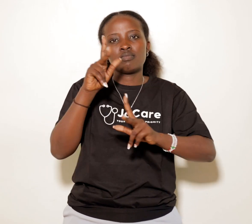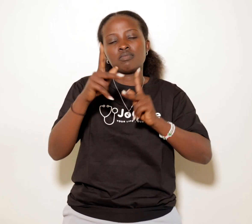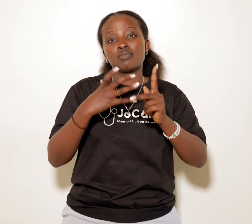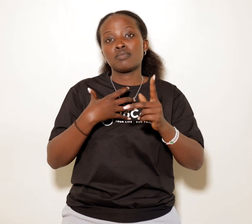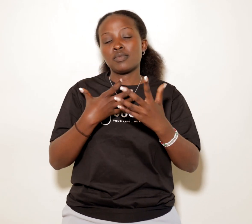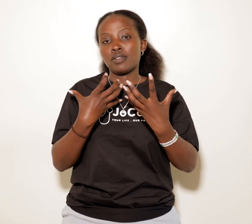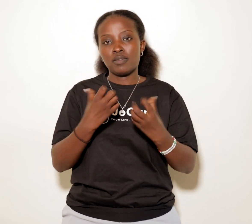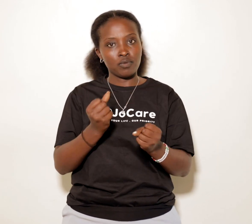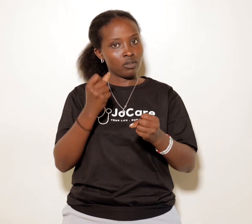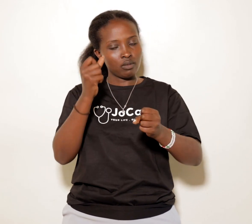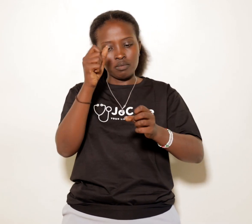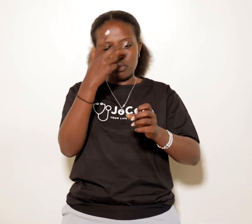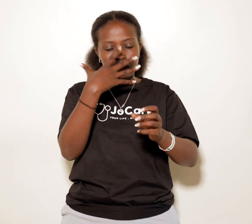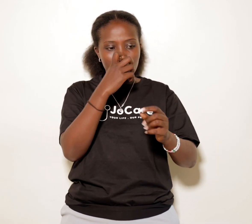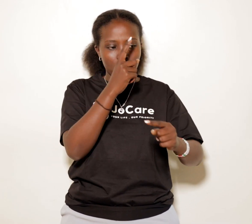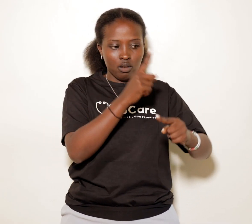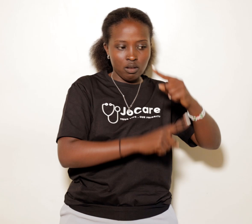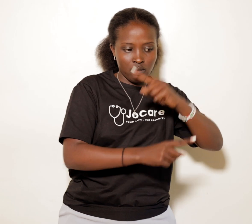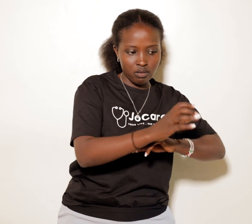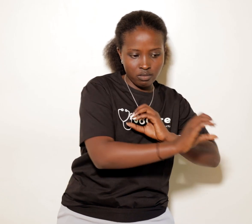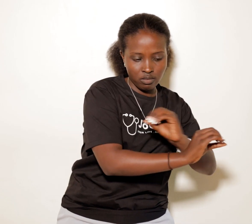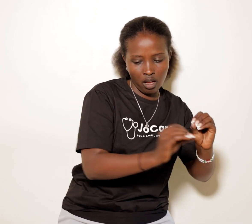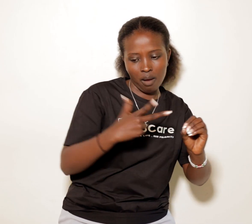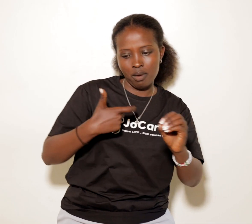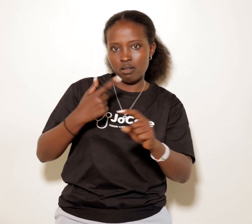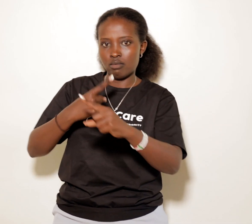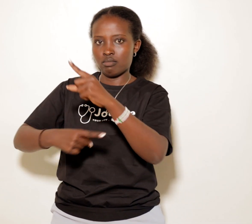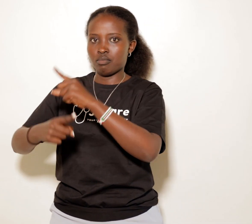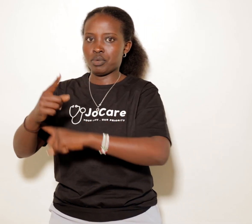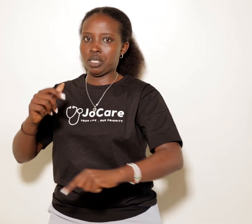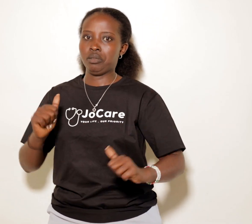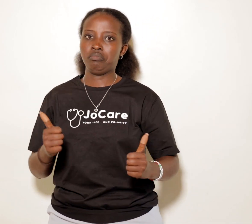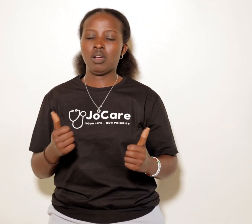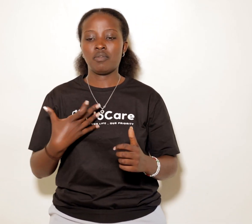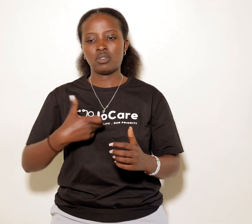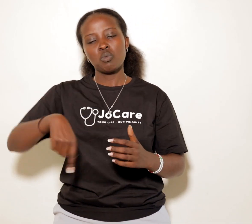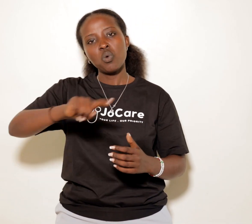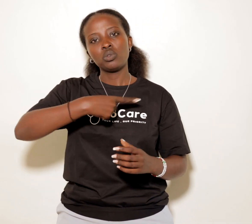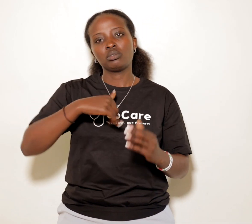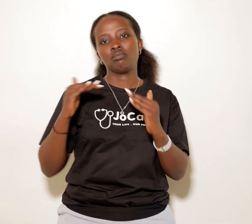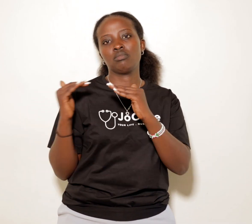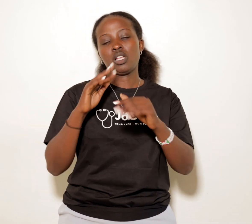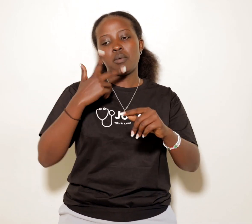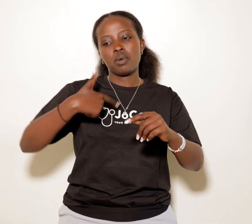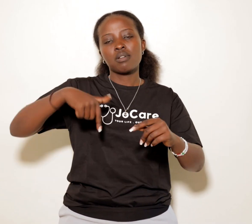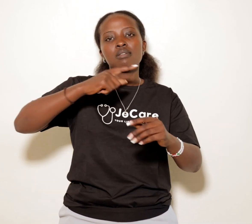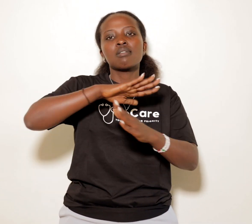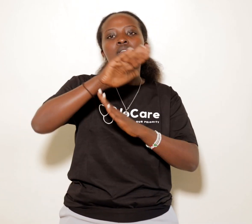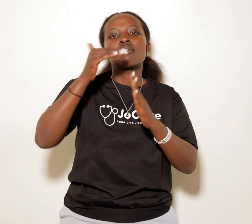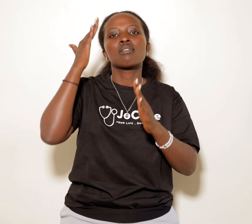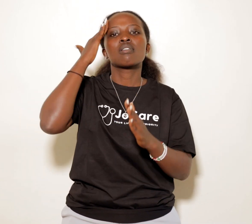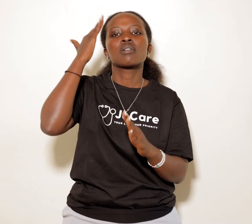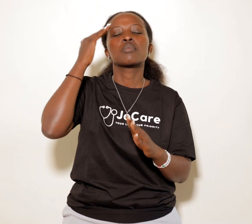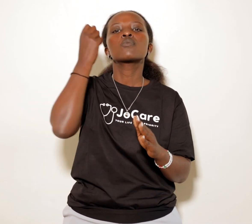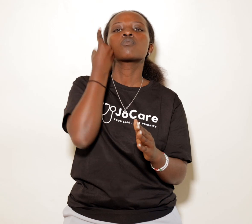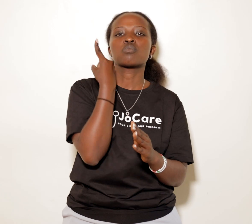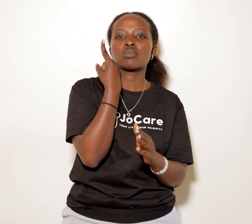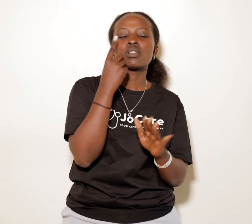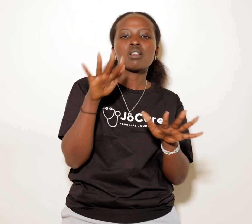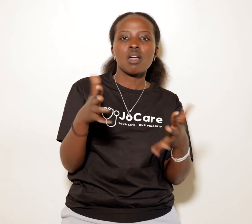without disabilities. Yes. We can also have peer support groups among each other. Okay. Like let all people living with